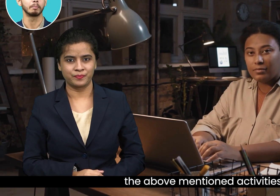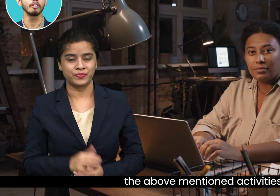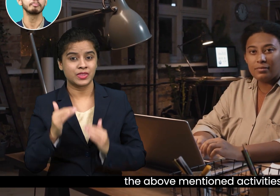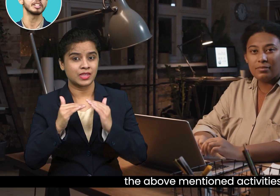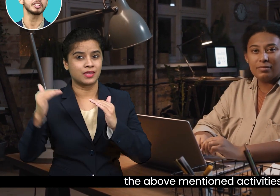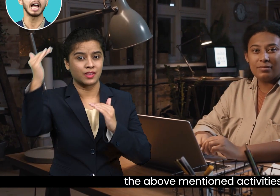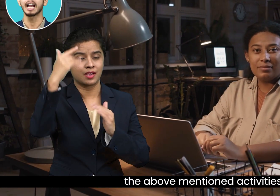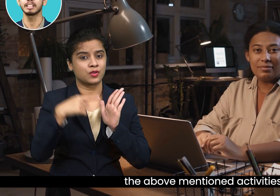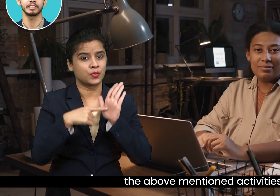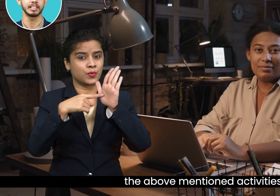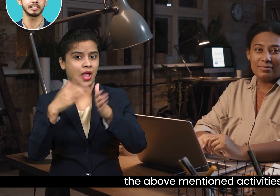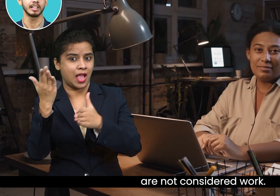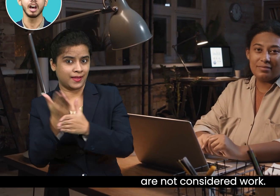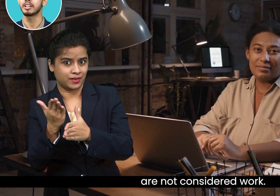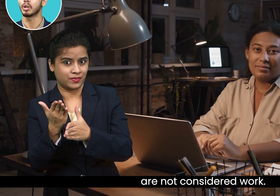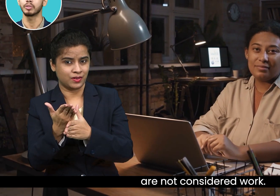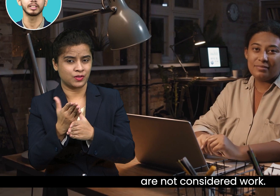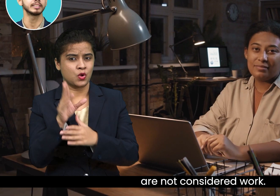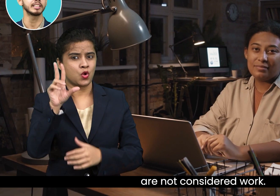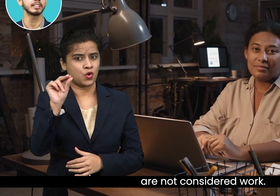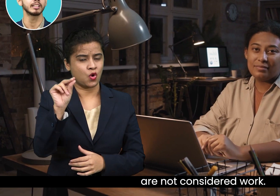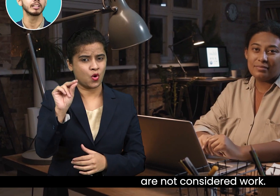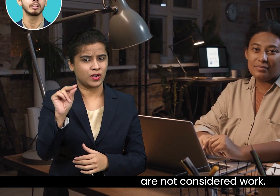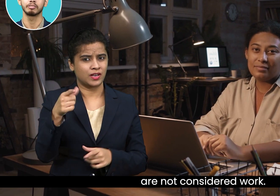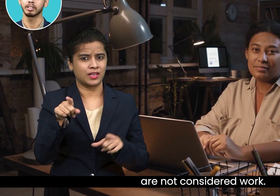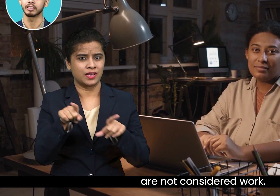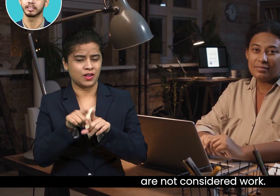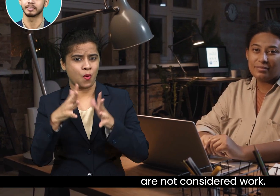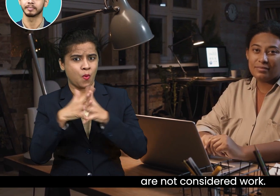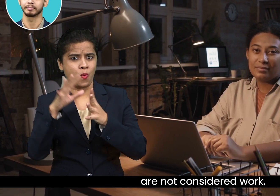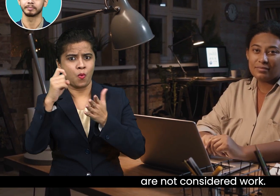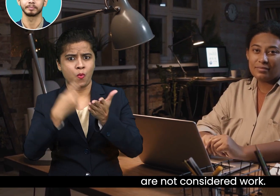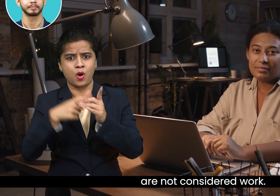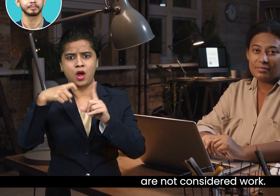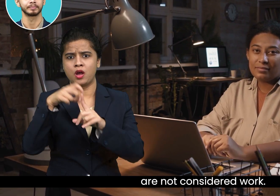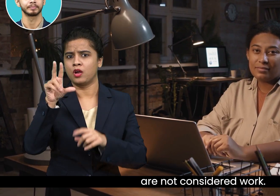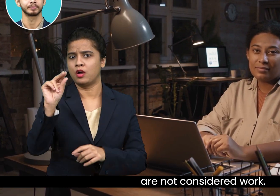the above mentioned activities are not considered work.